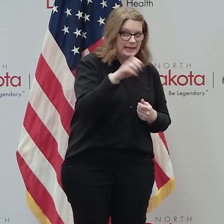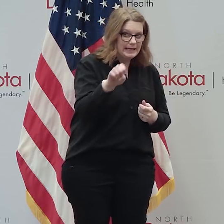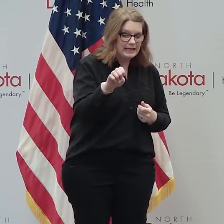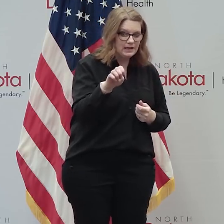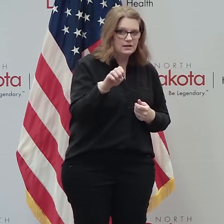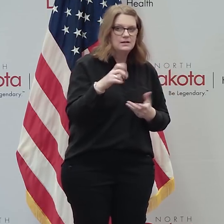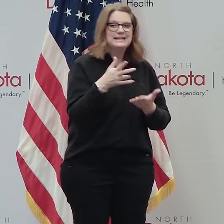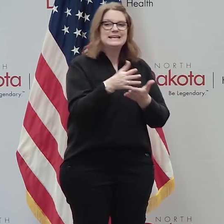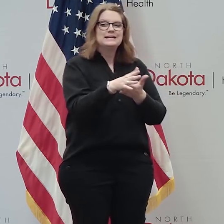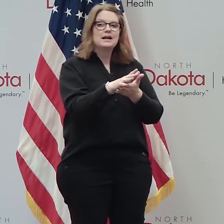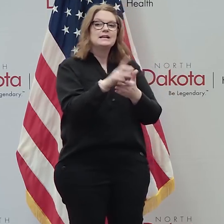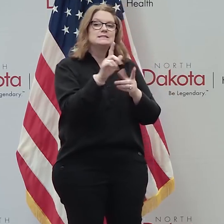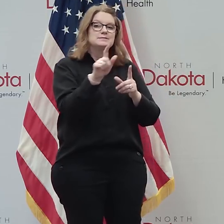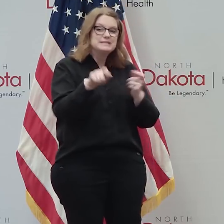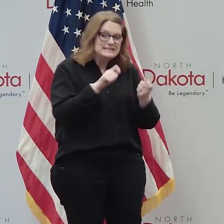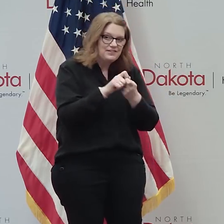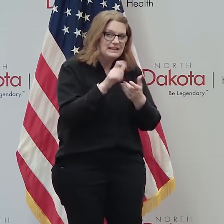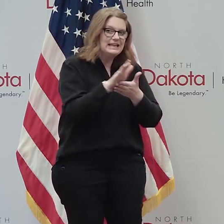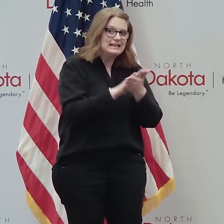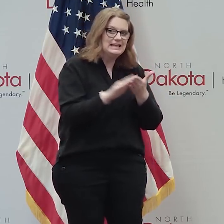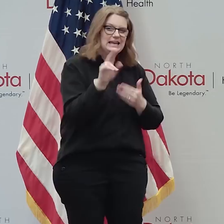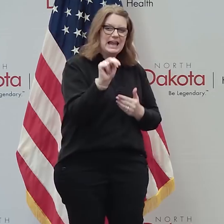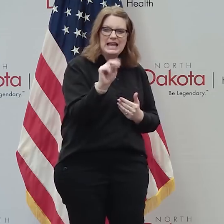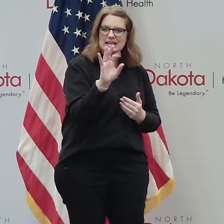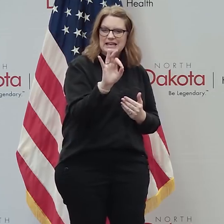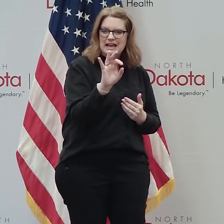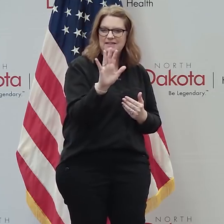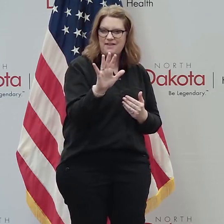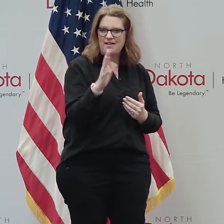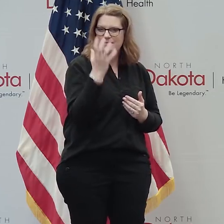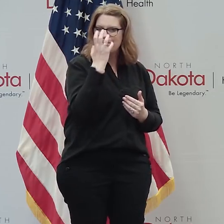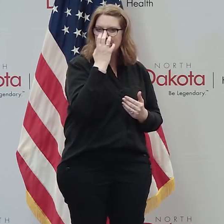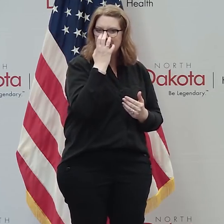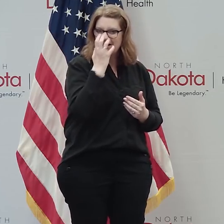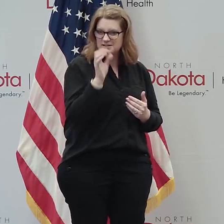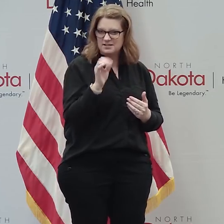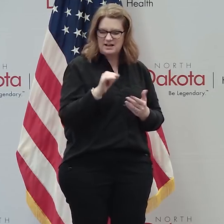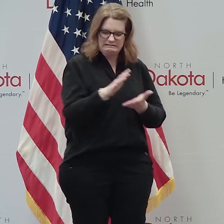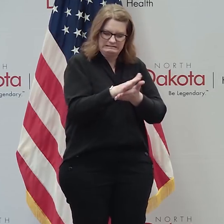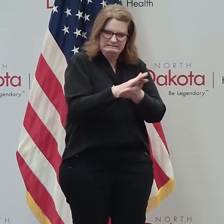decontaminating N95 masks. So we really are excited about this.